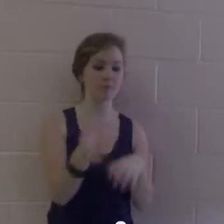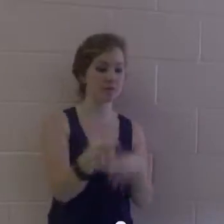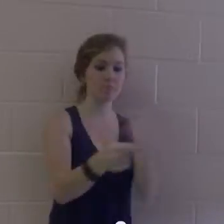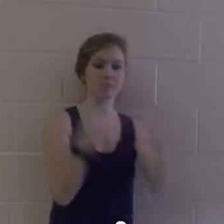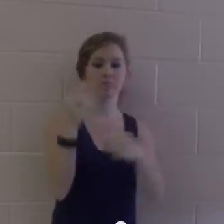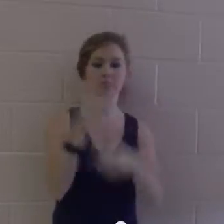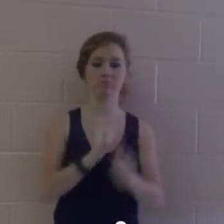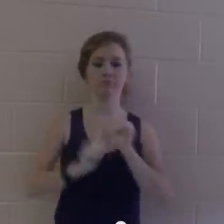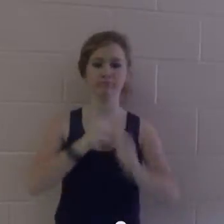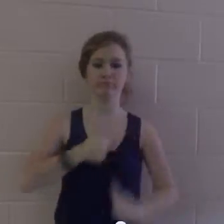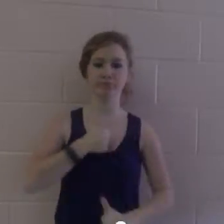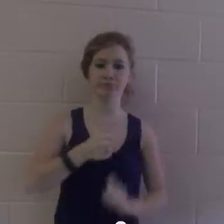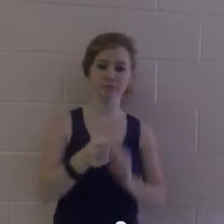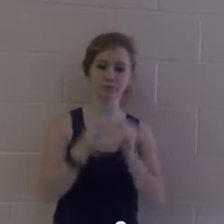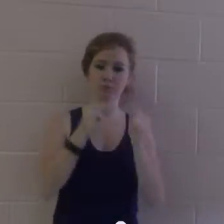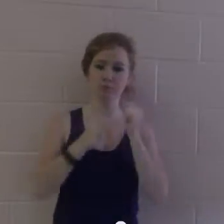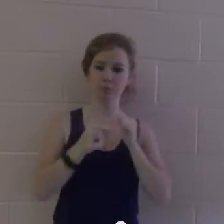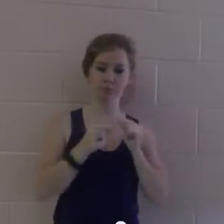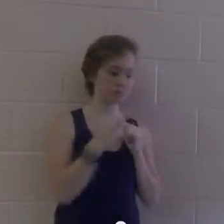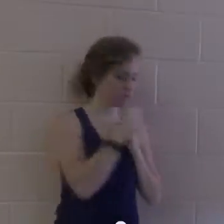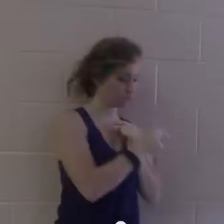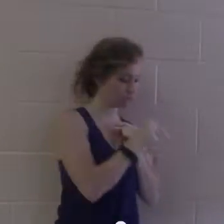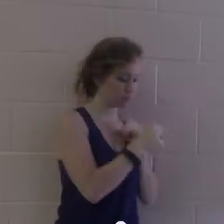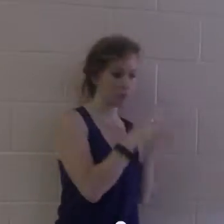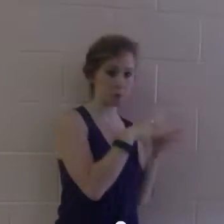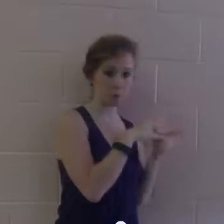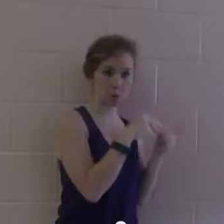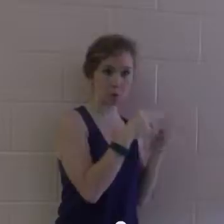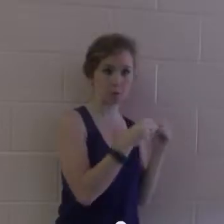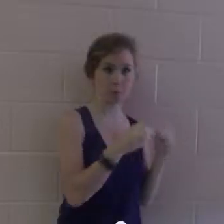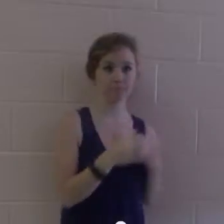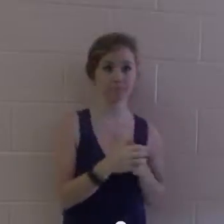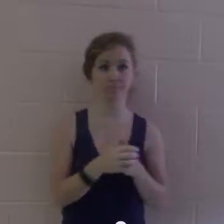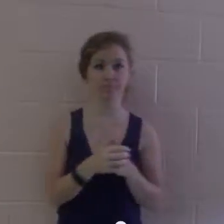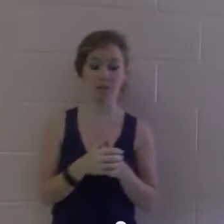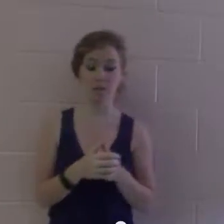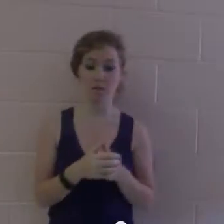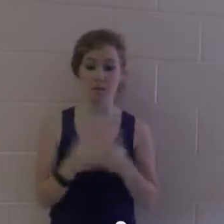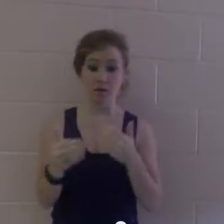Asia, I'm sorry. Back up.